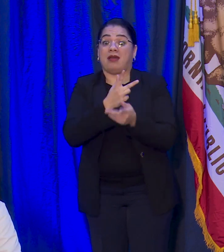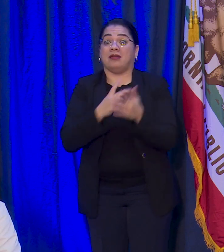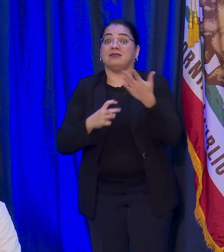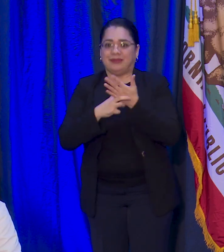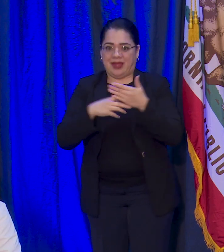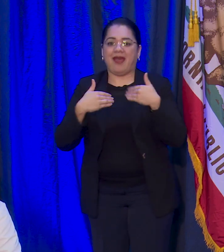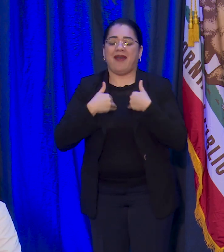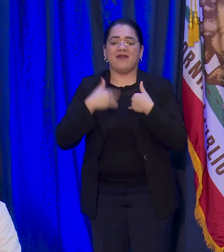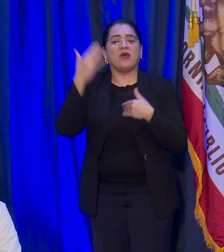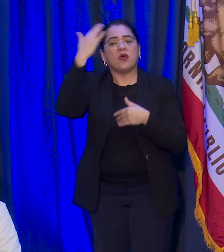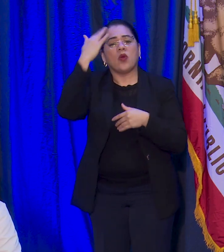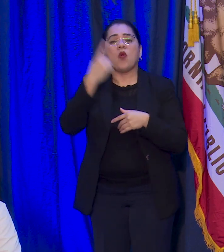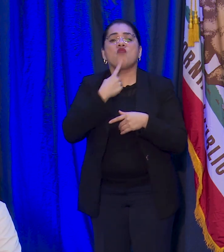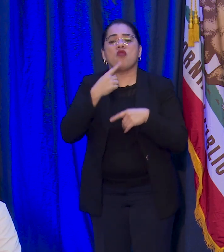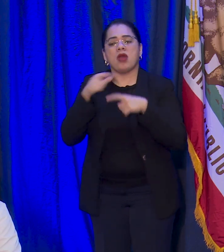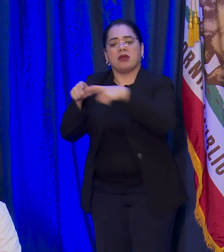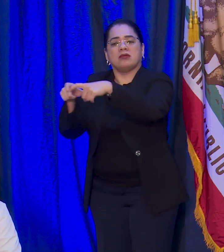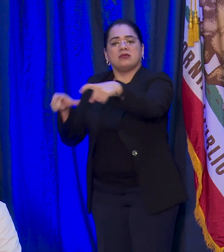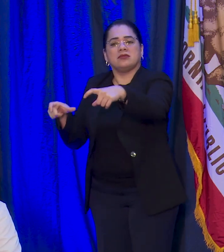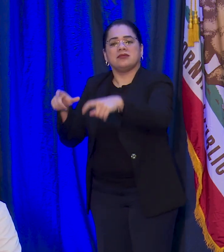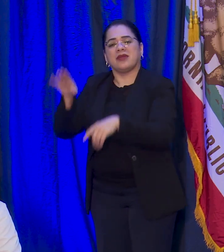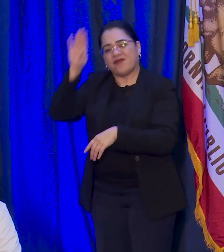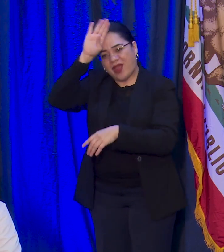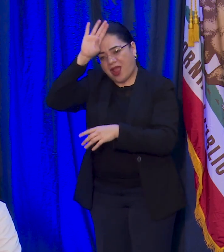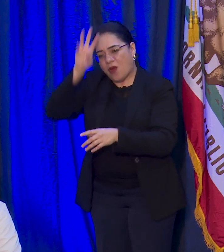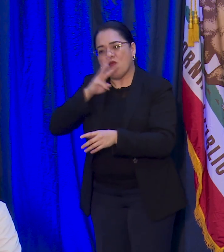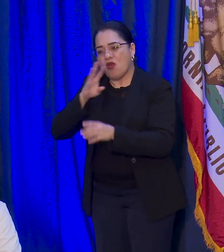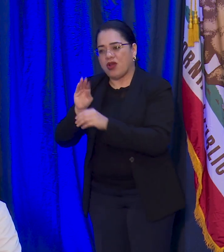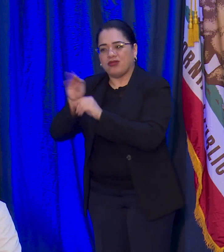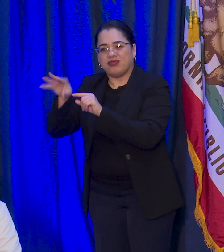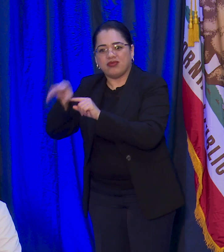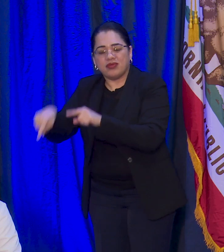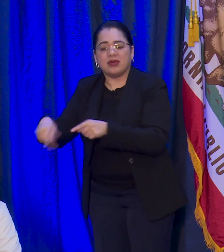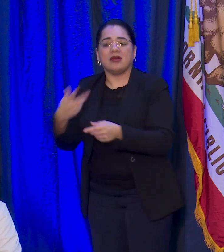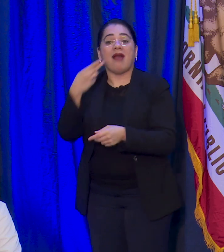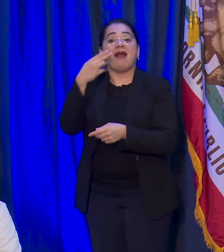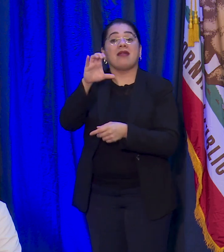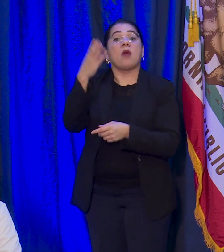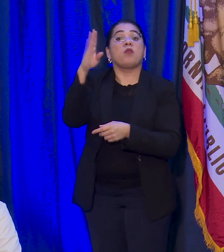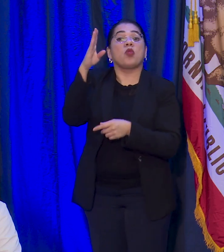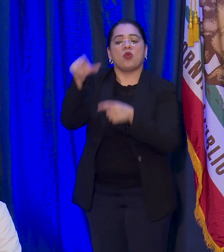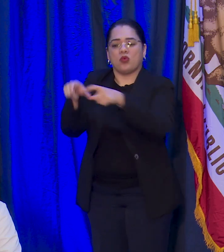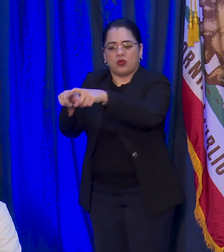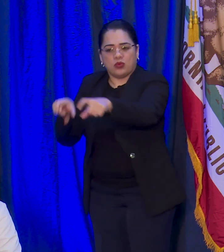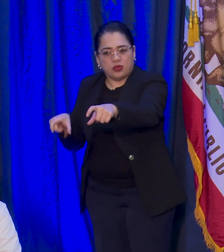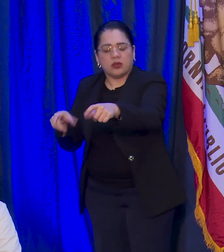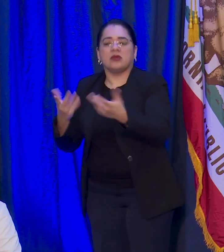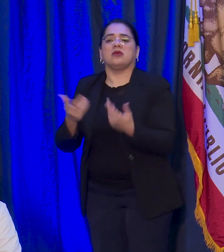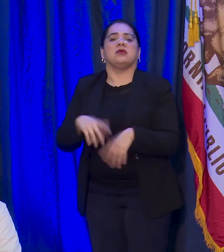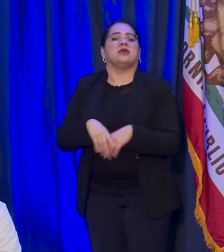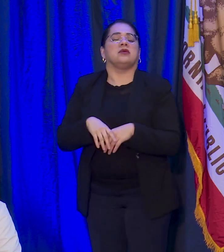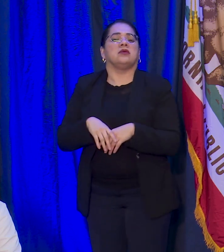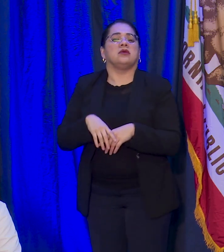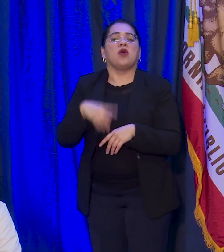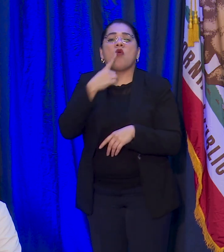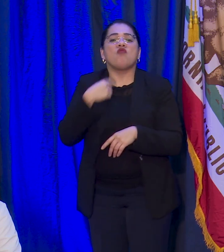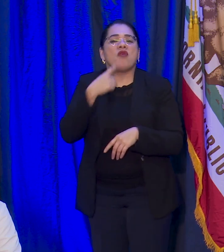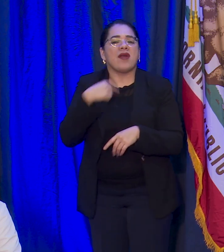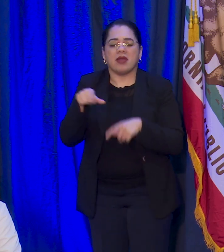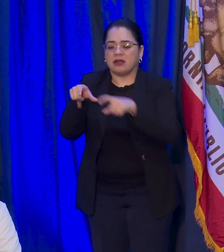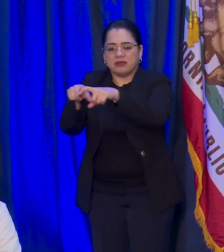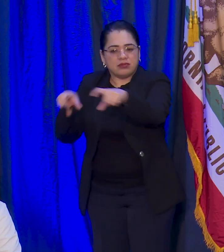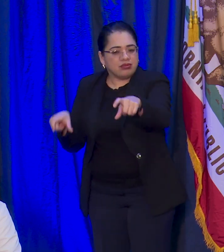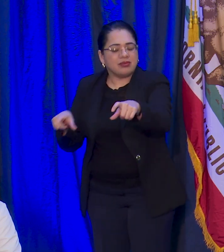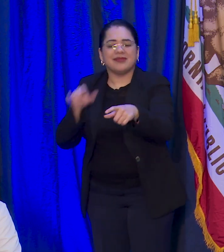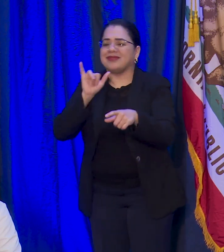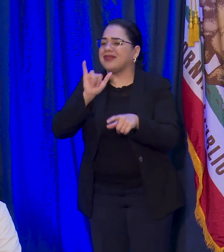front of a fire hydrant, if you're parking in a handicapped zone, if you're parking in a red zone that we need to keep clear so